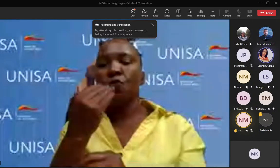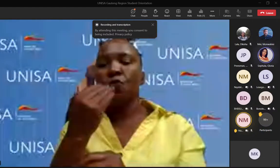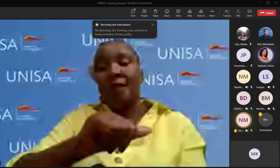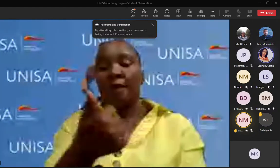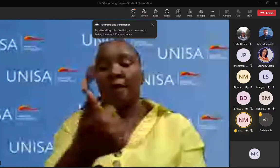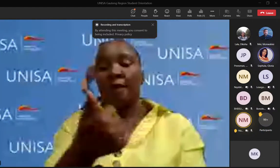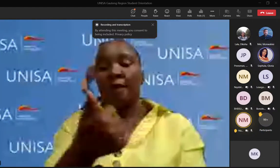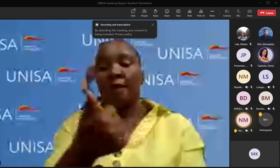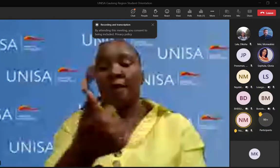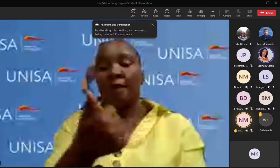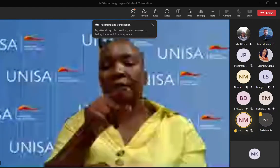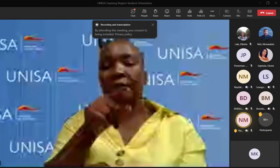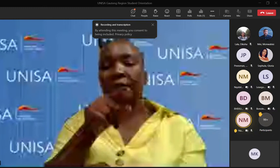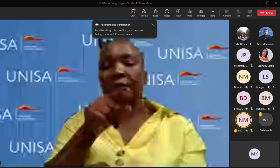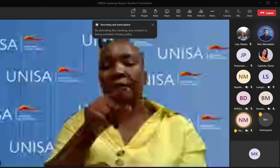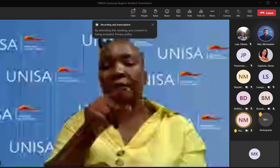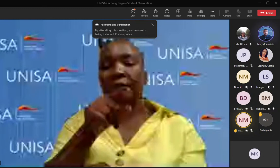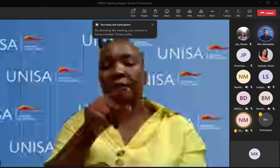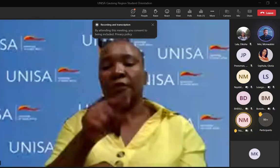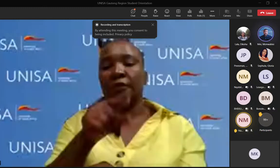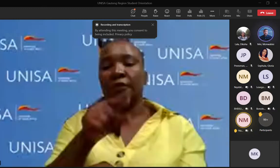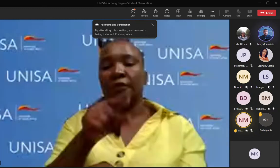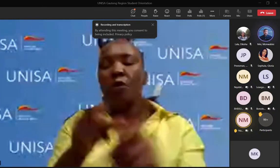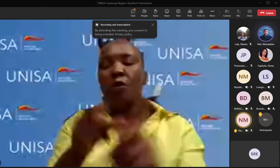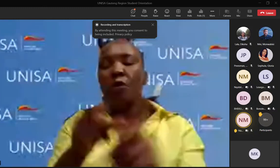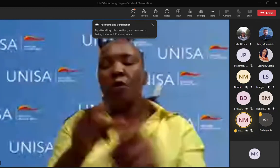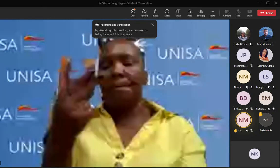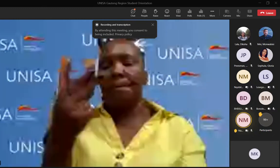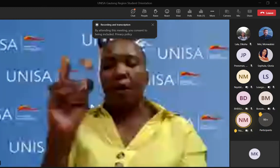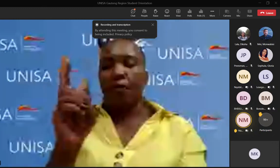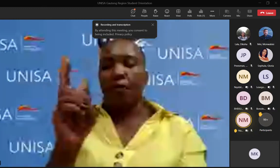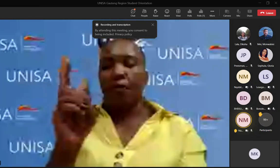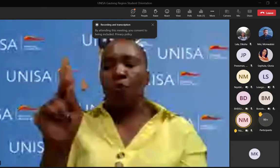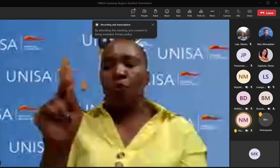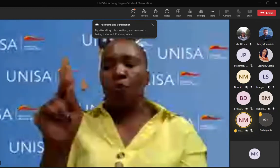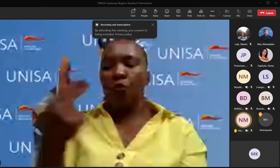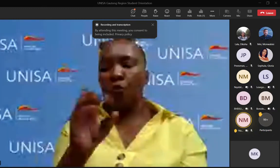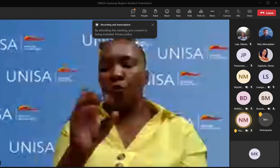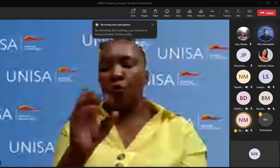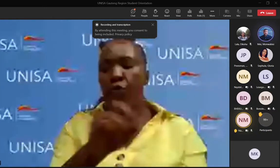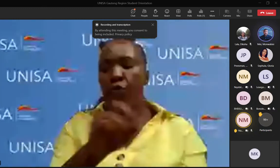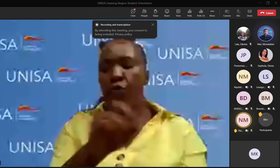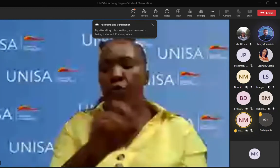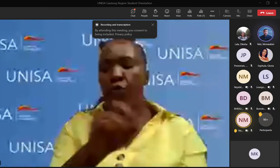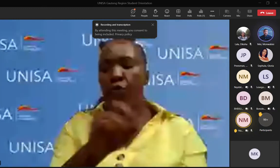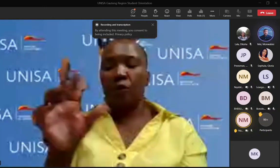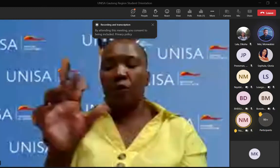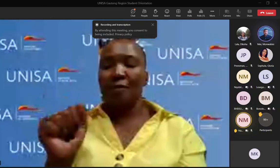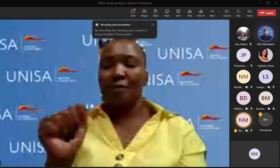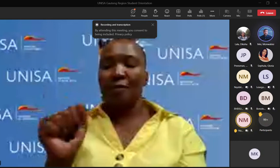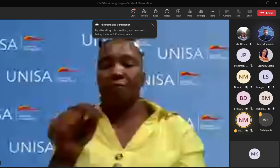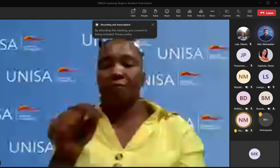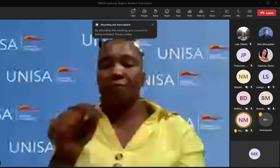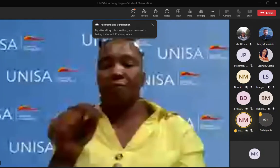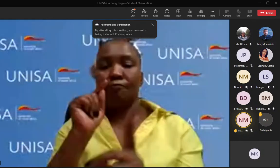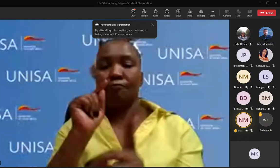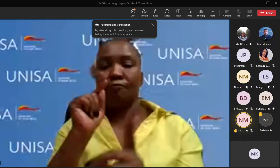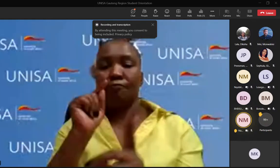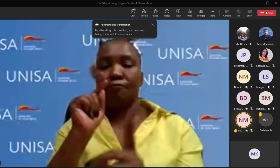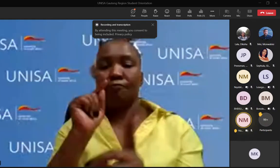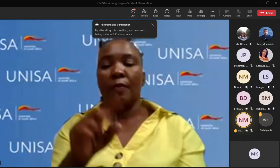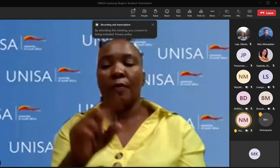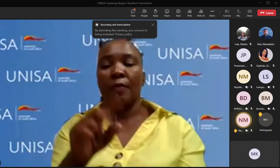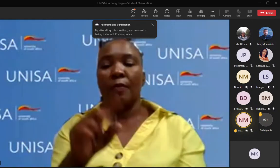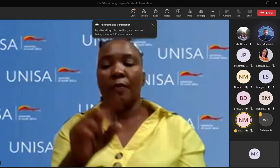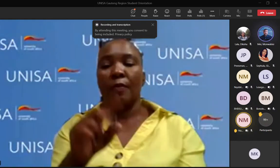have pelo pelo Cosa okay hello will be our last one